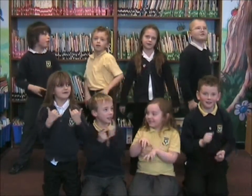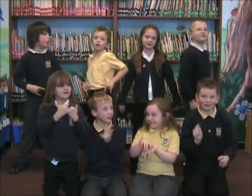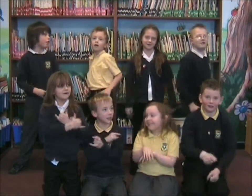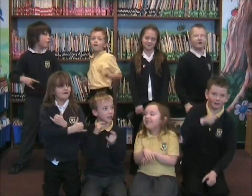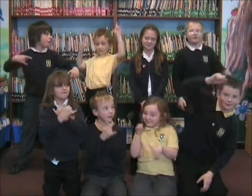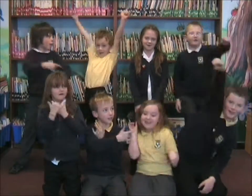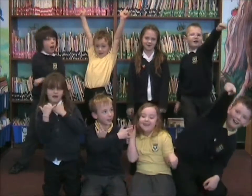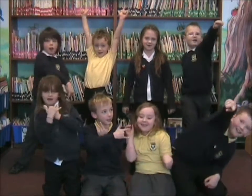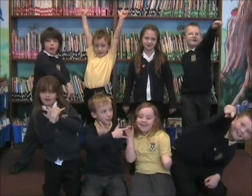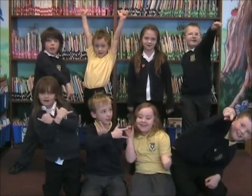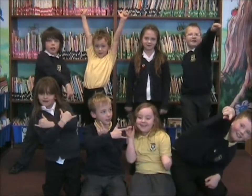go far.